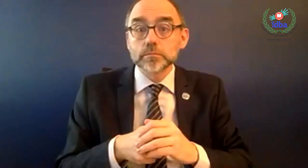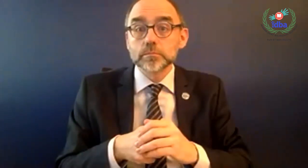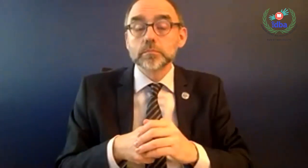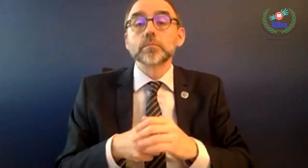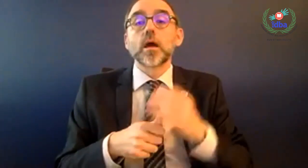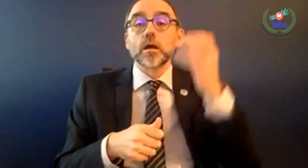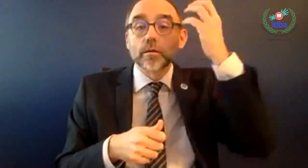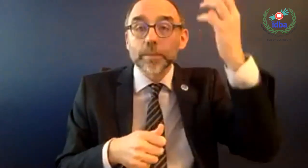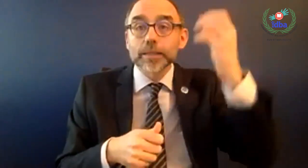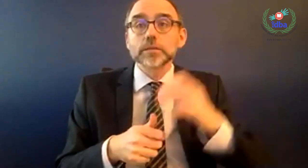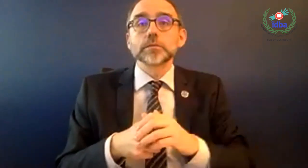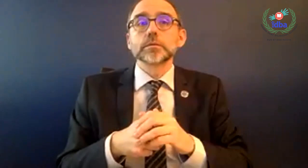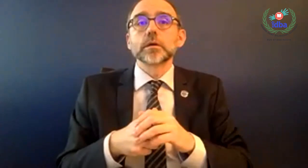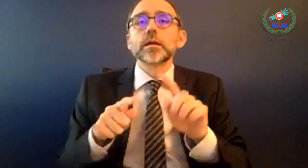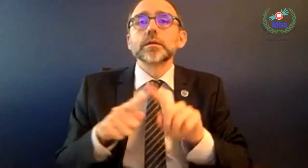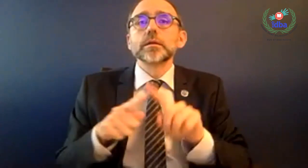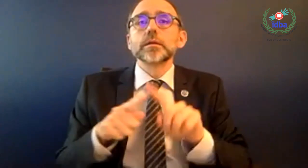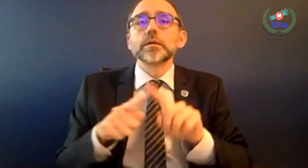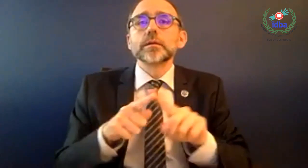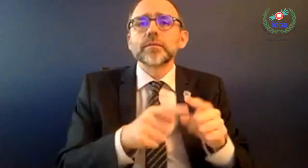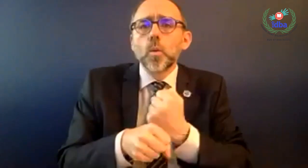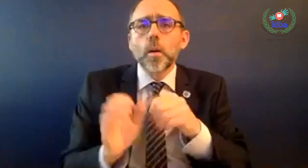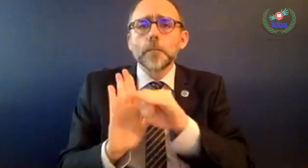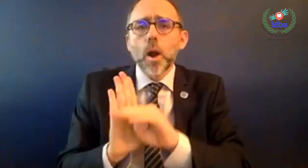because, and also it is important that the government